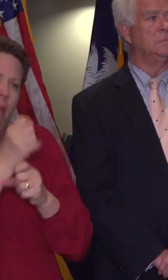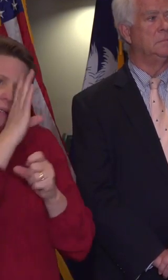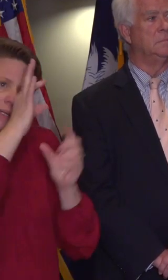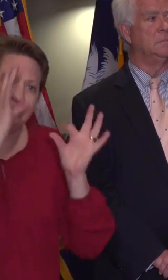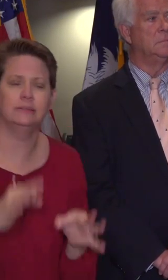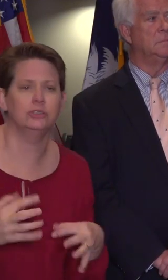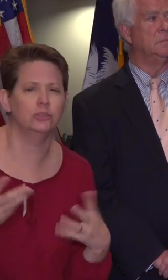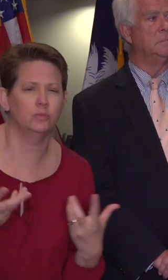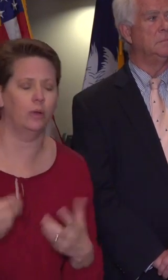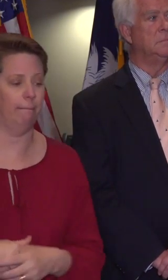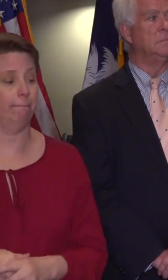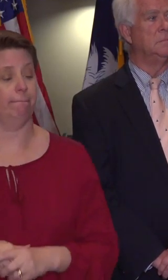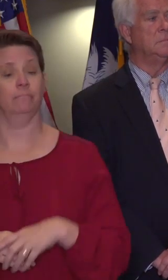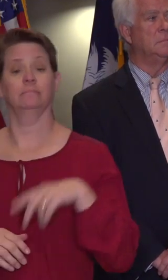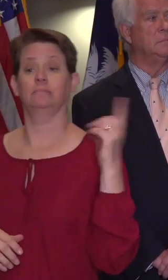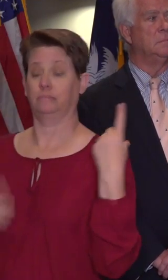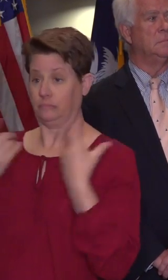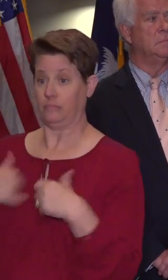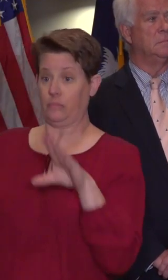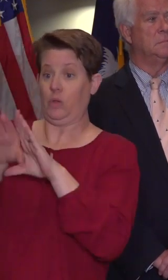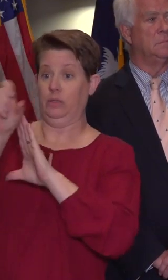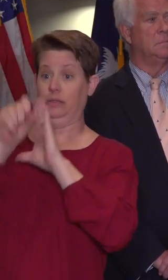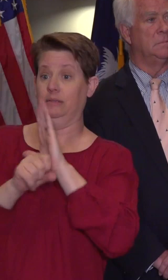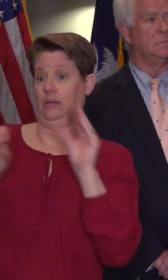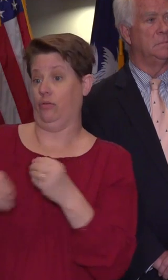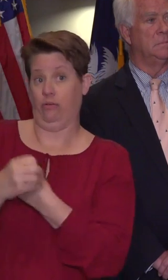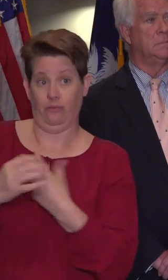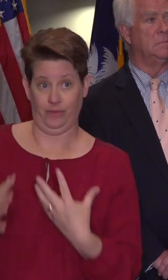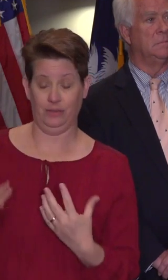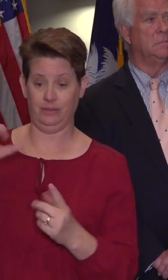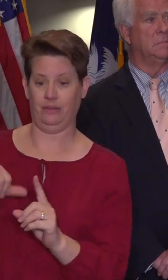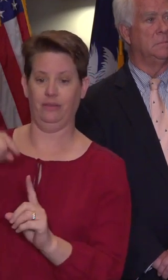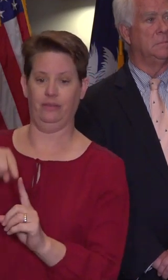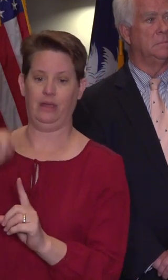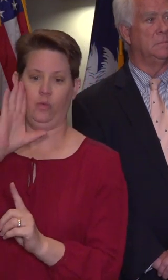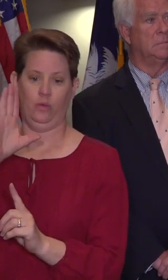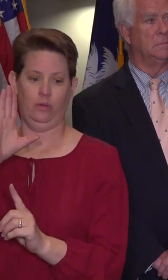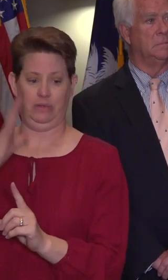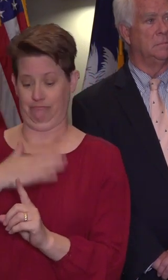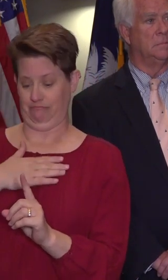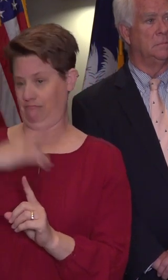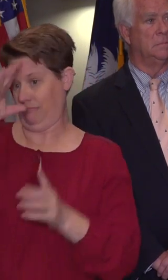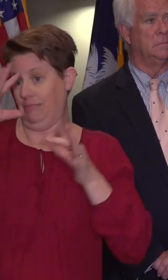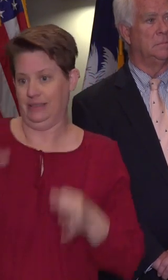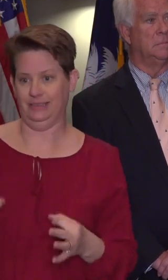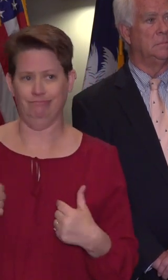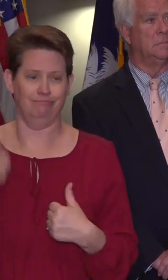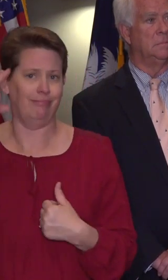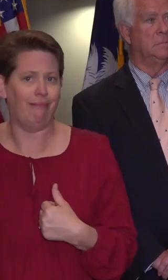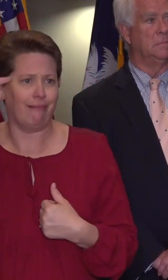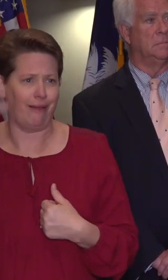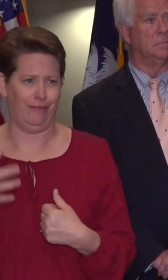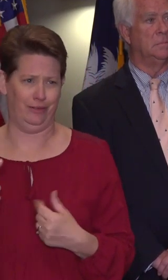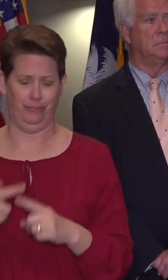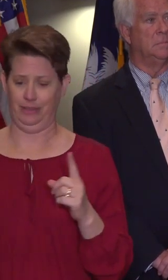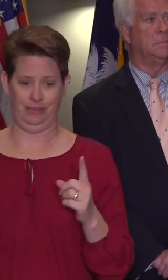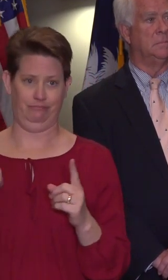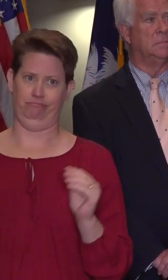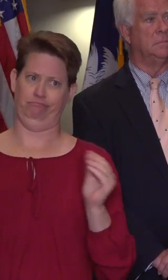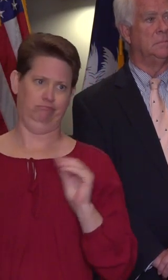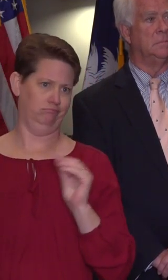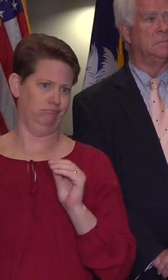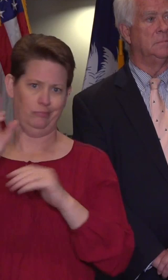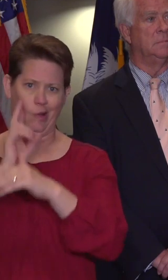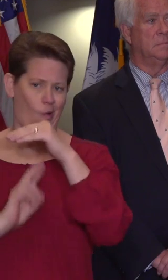that decision, and who makes it? Well, the closing the state offices, of course, would be up to me, up to the governor, but we are nowhere